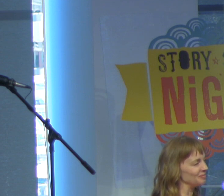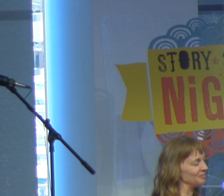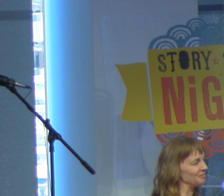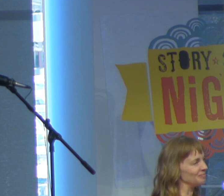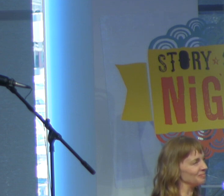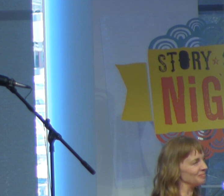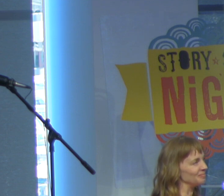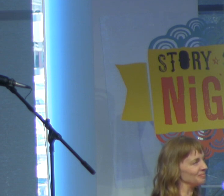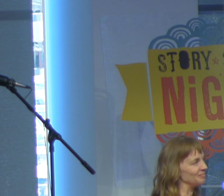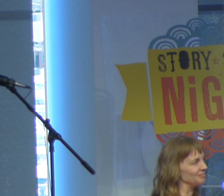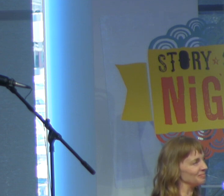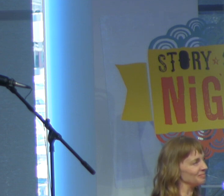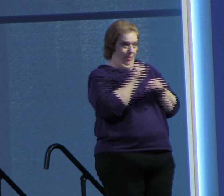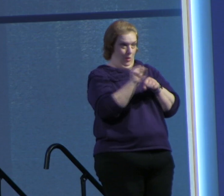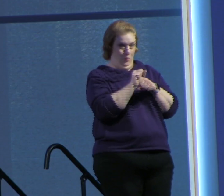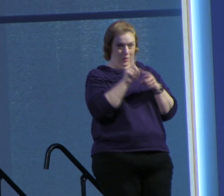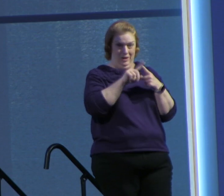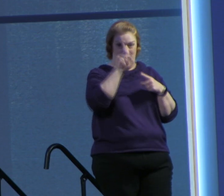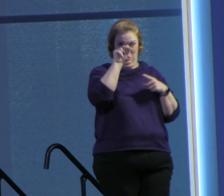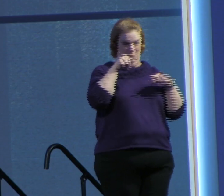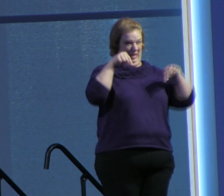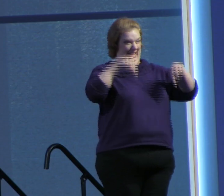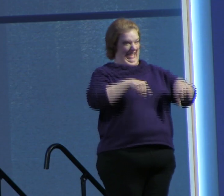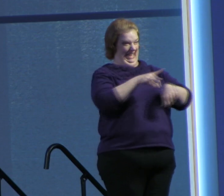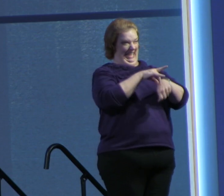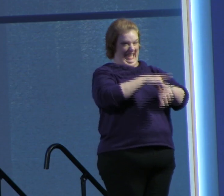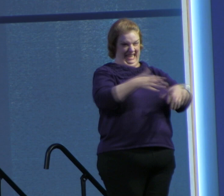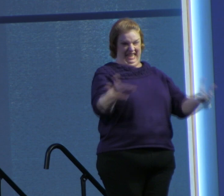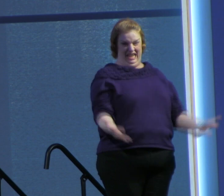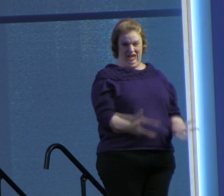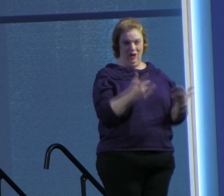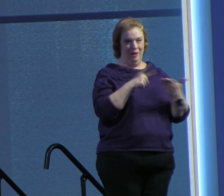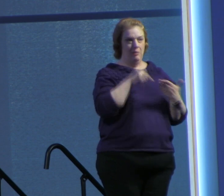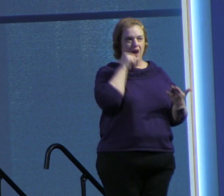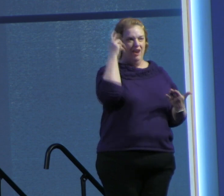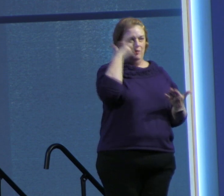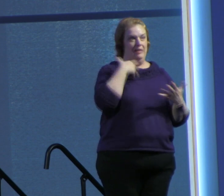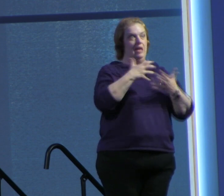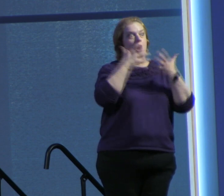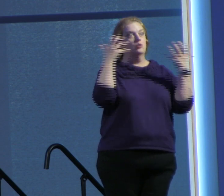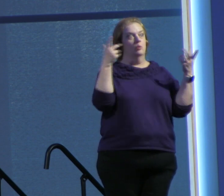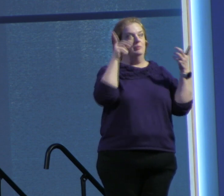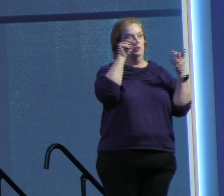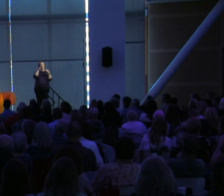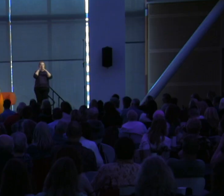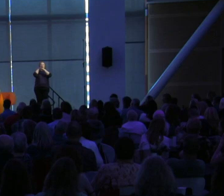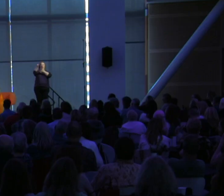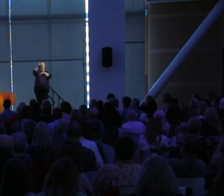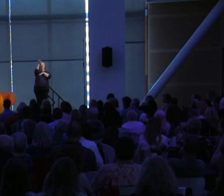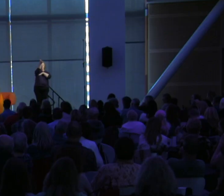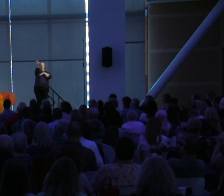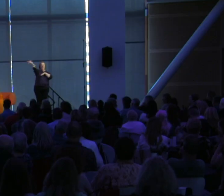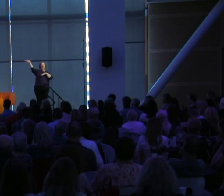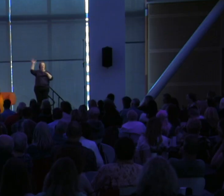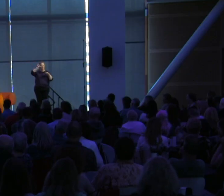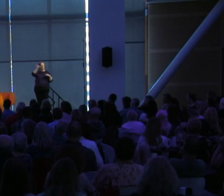of work to do here. I just didn't realize we have so much work to do in the afterlife as well.